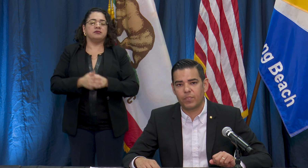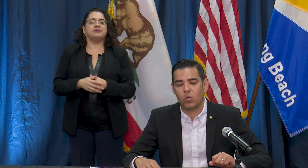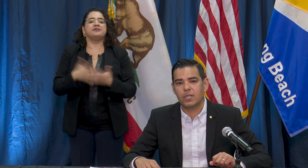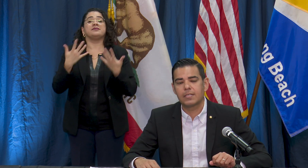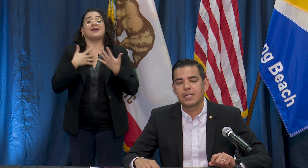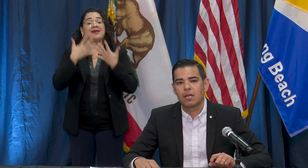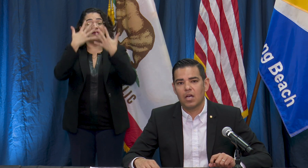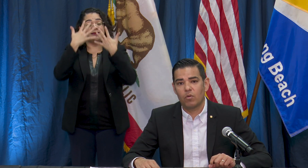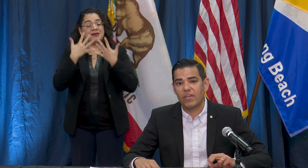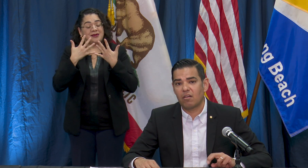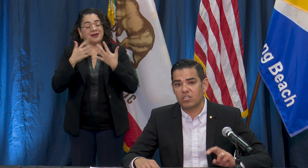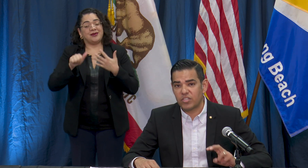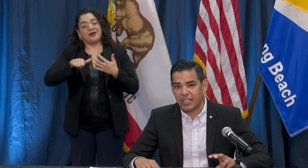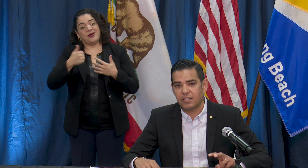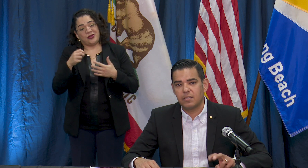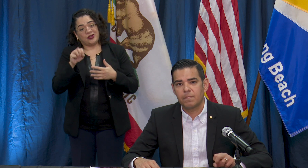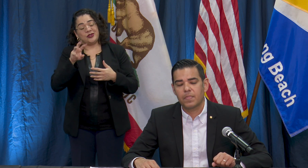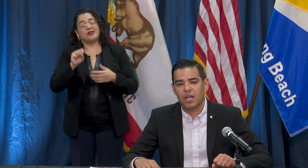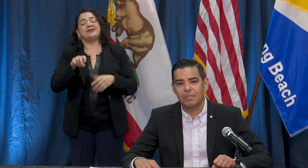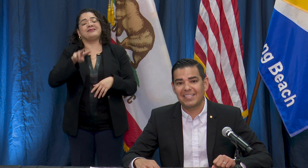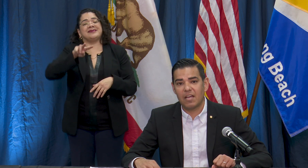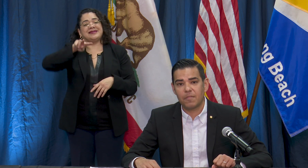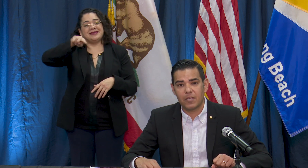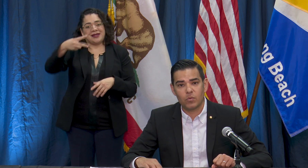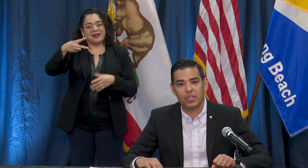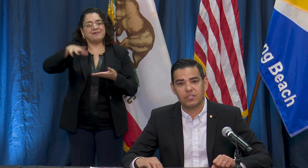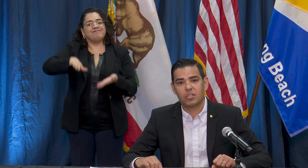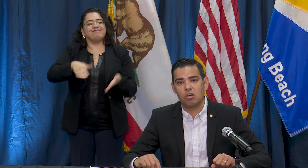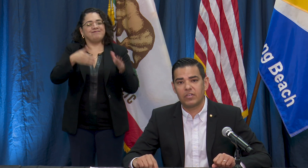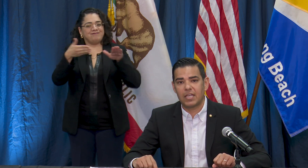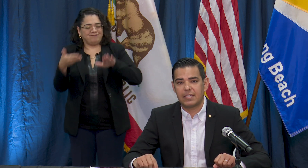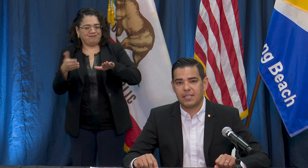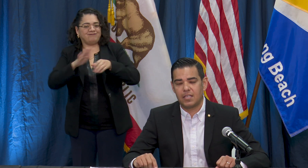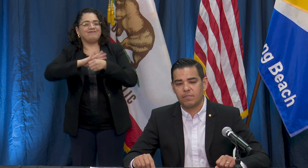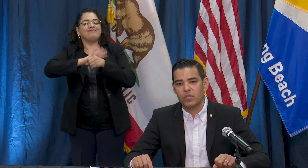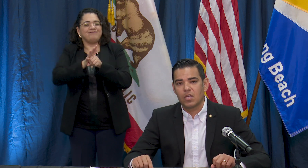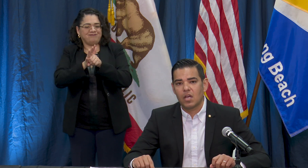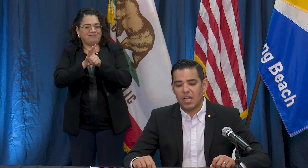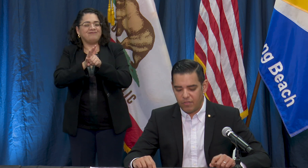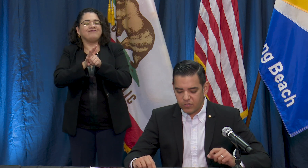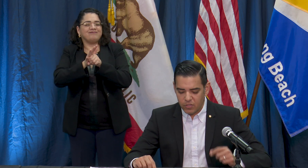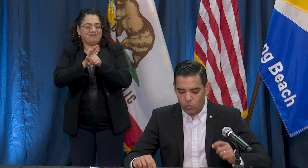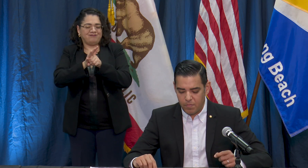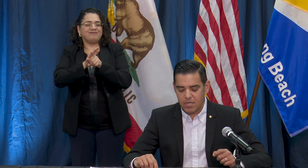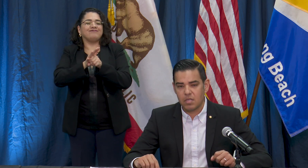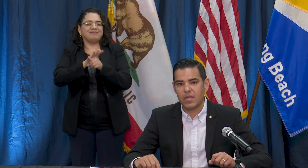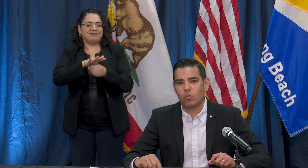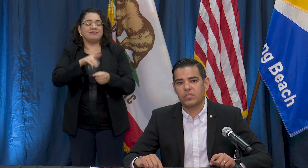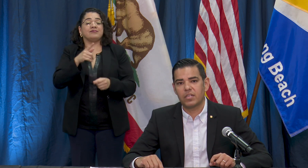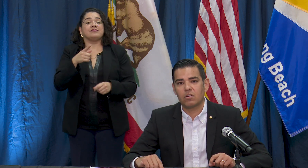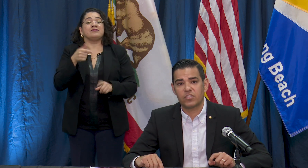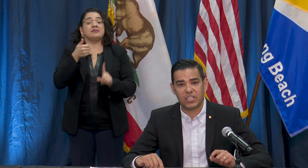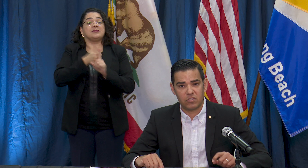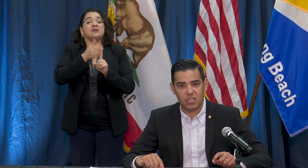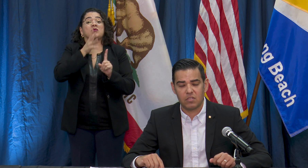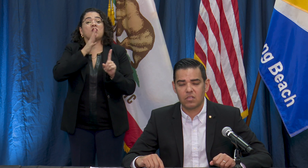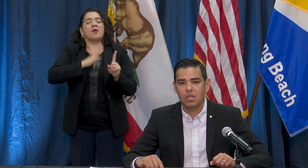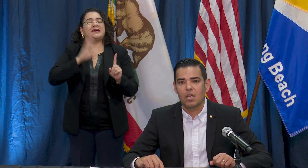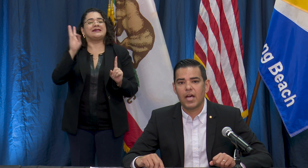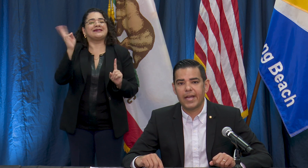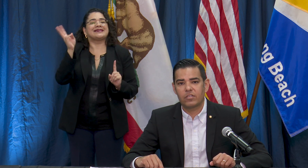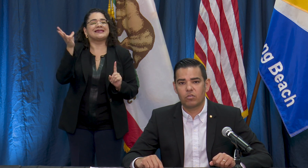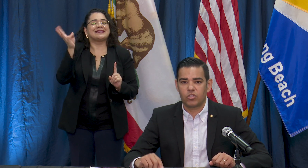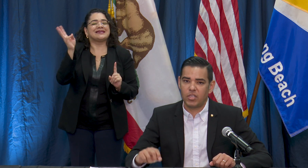sad to report, we've had our second death as it relates to COVID-19. This is a woman that was in her